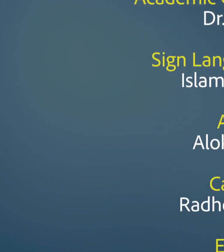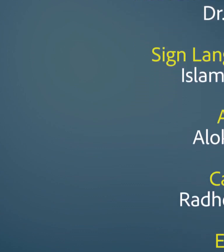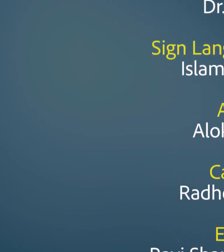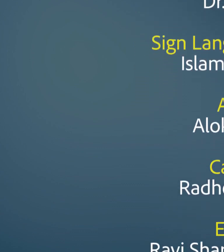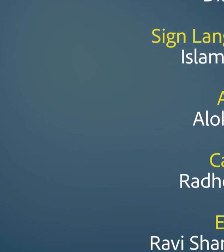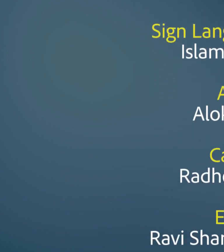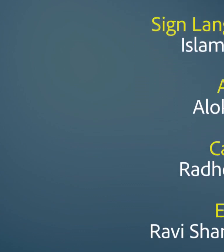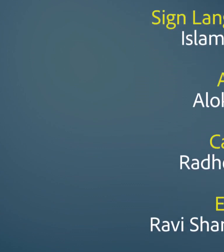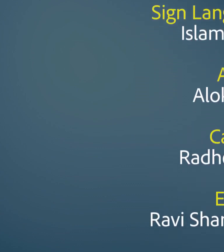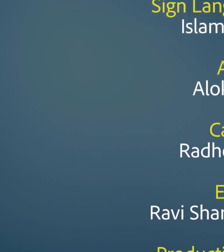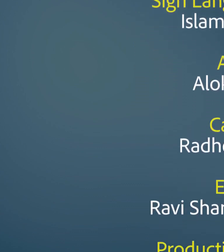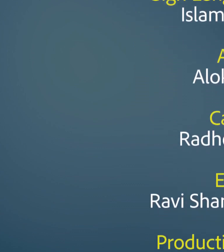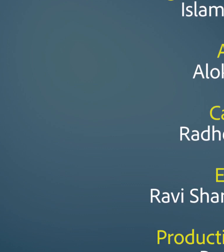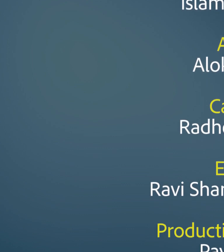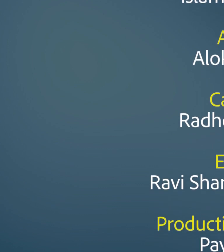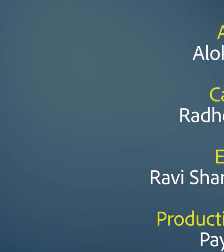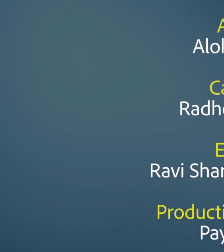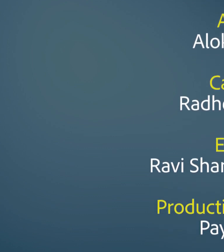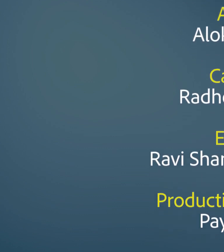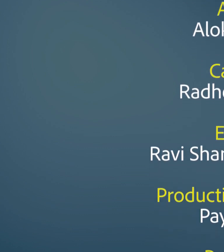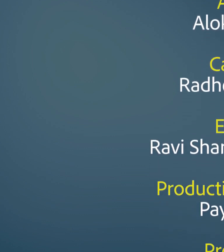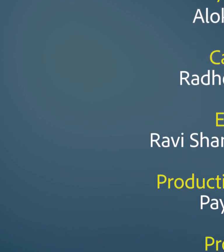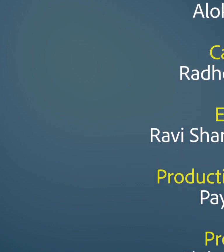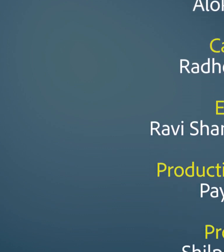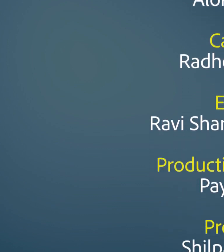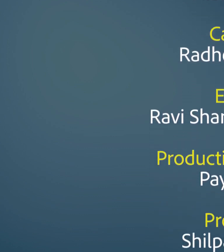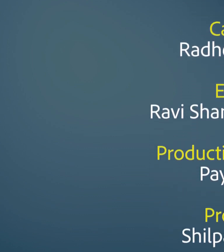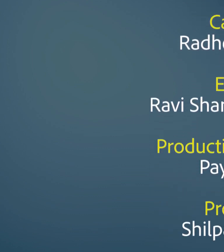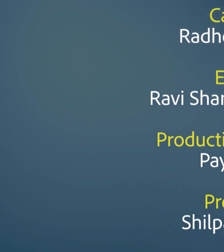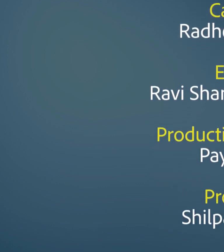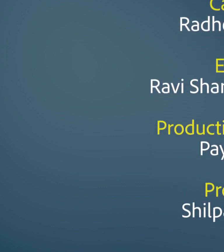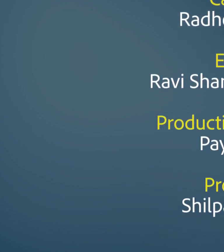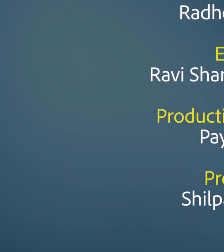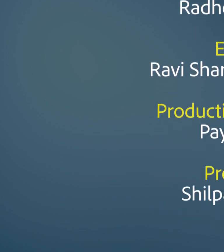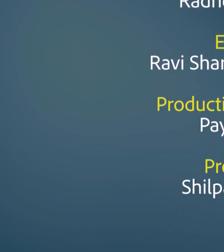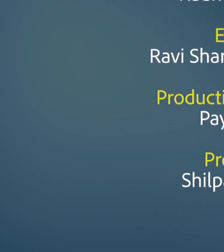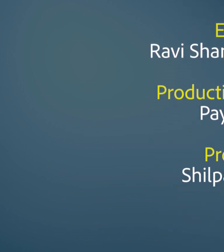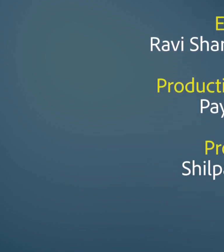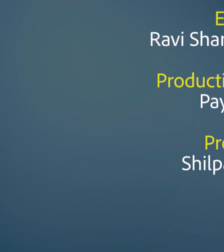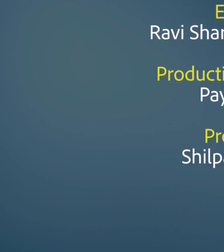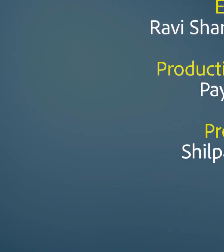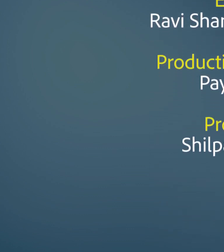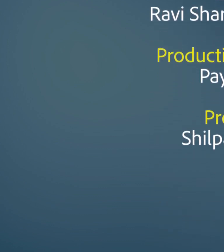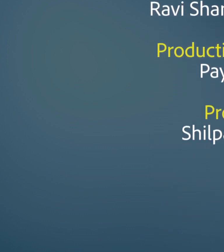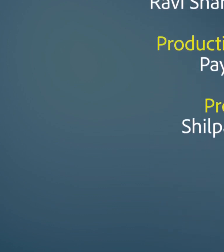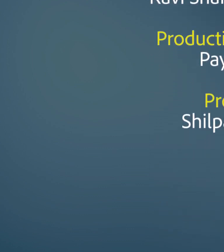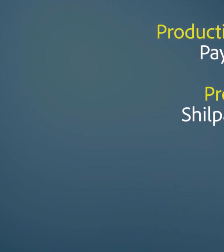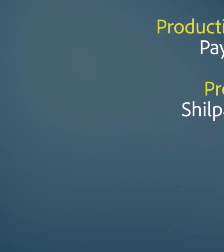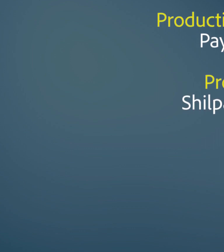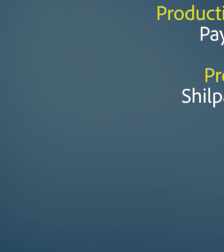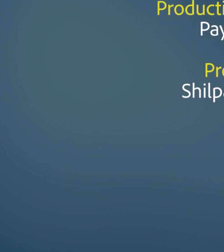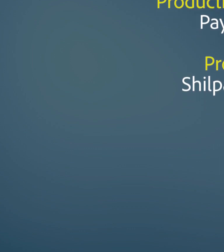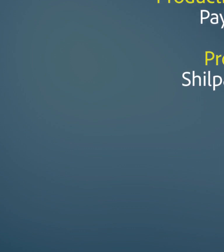Have a conversation with your partner based on the picture below. You can start as